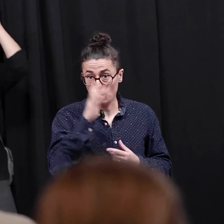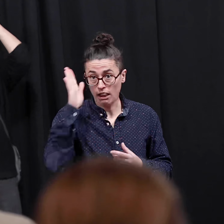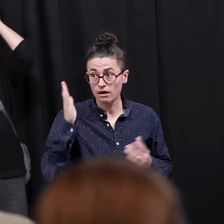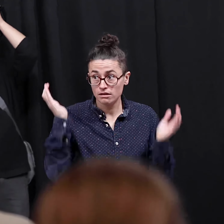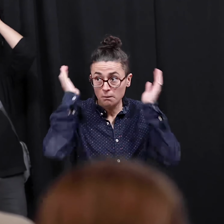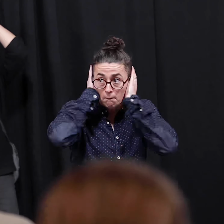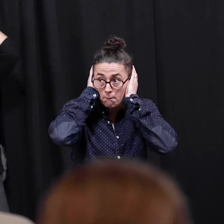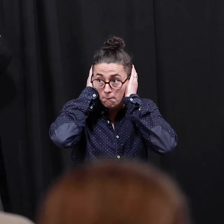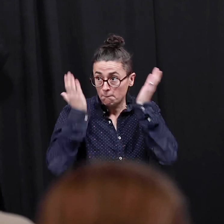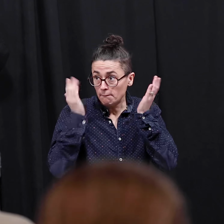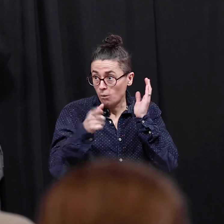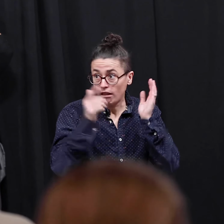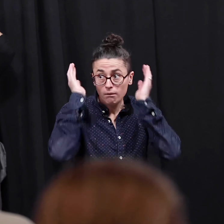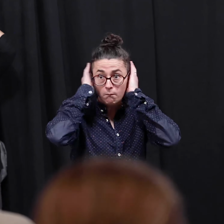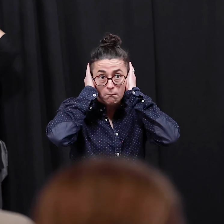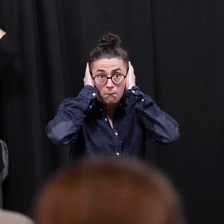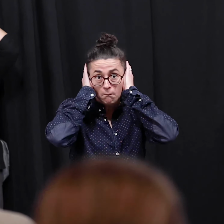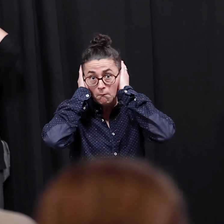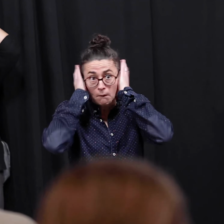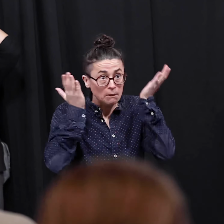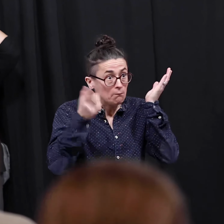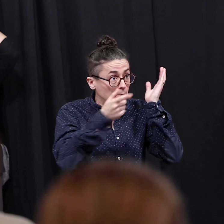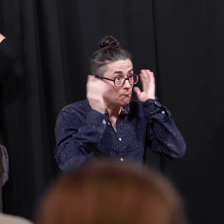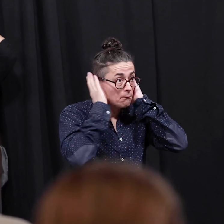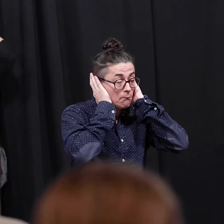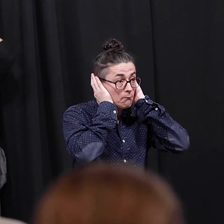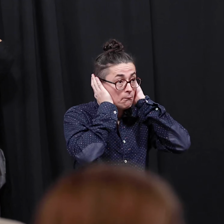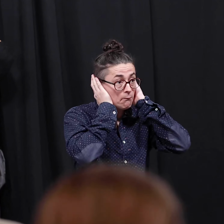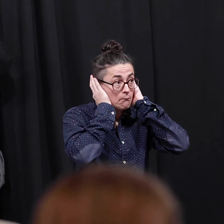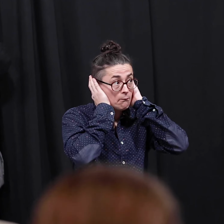the lived experiences of deaf people. Most will